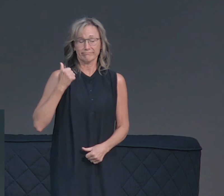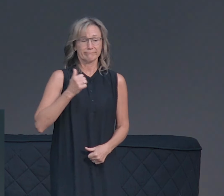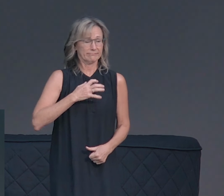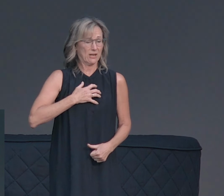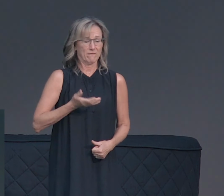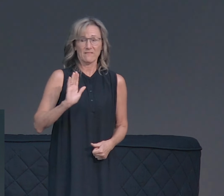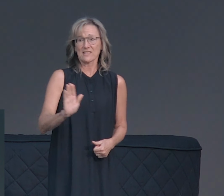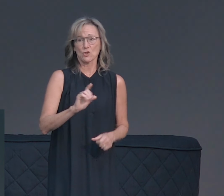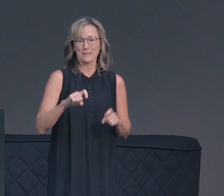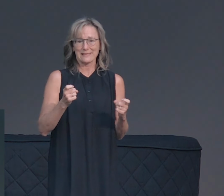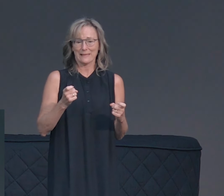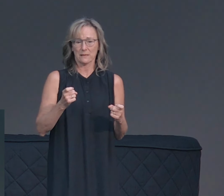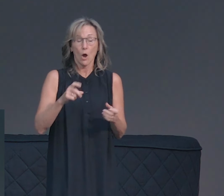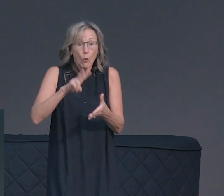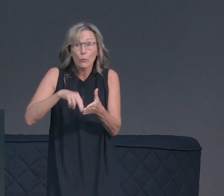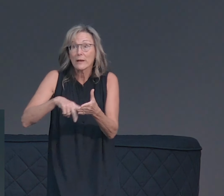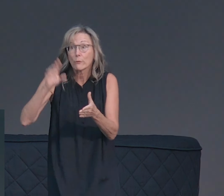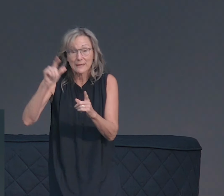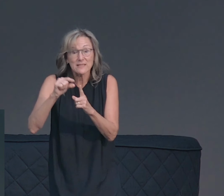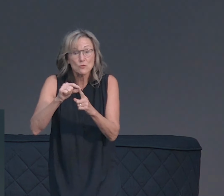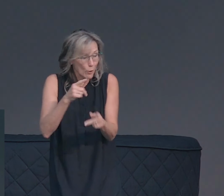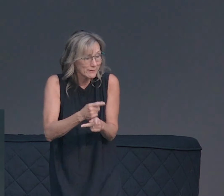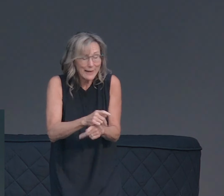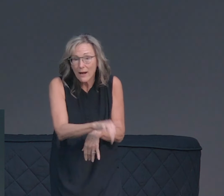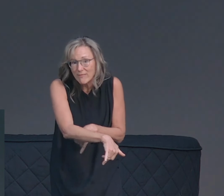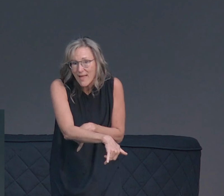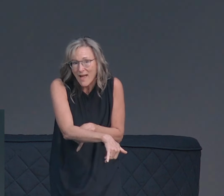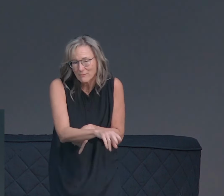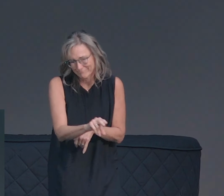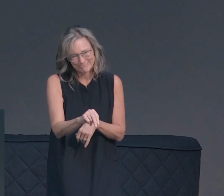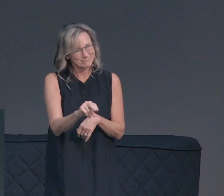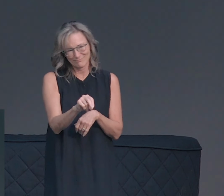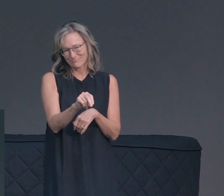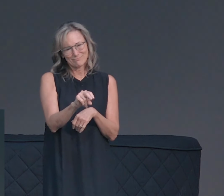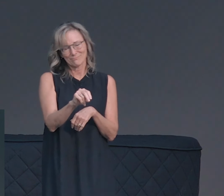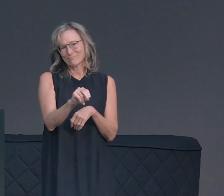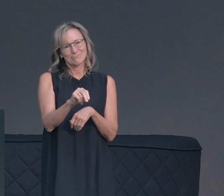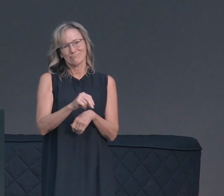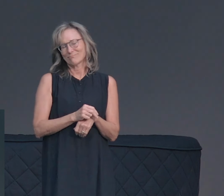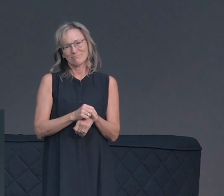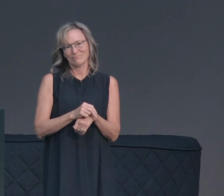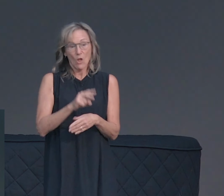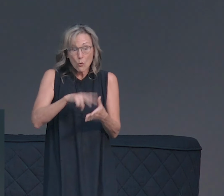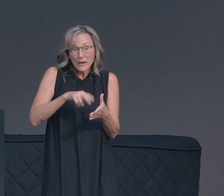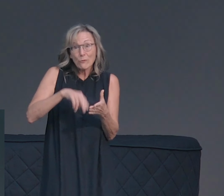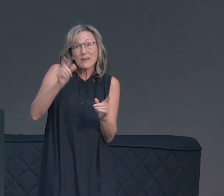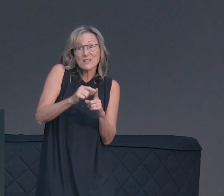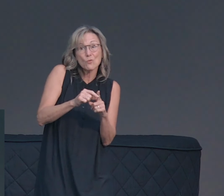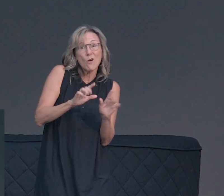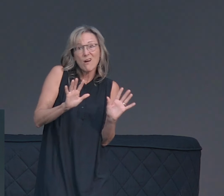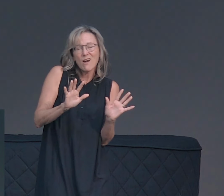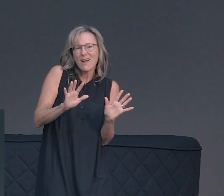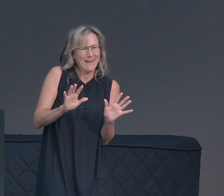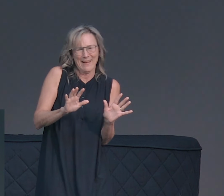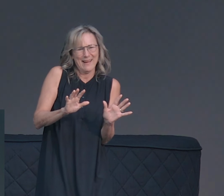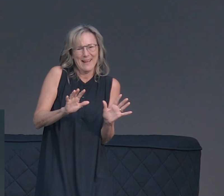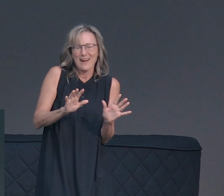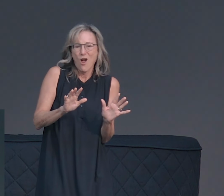reading is going to fix that. No amount of reading is going to fix that. You need to surrender to